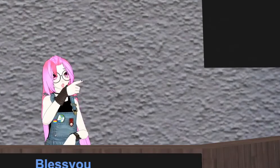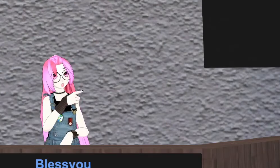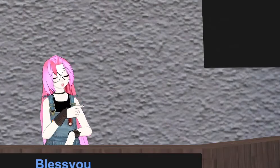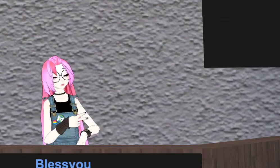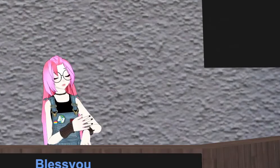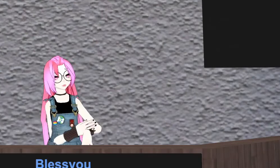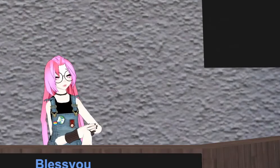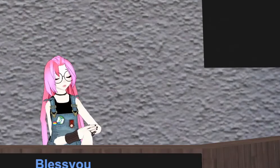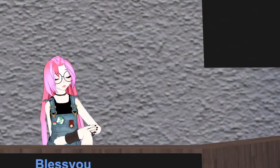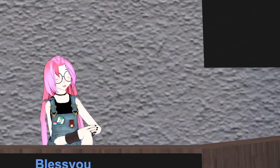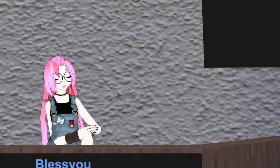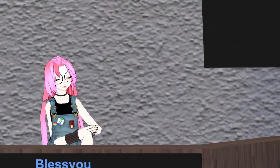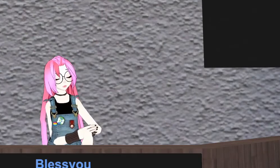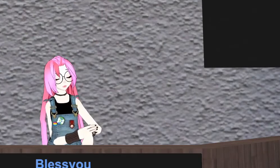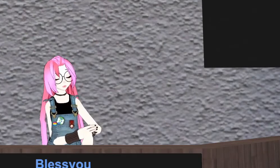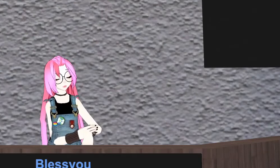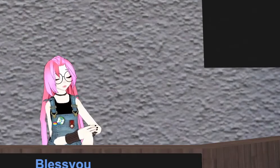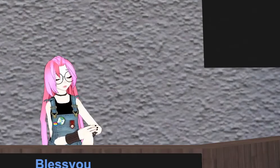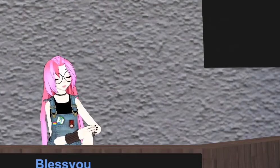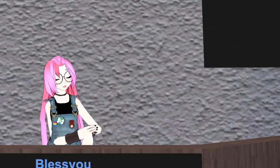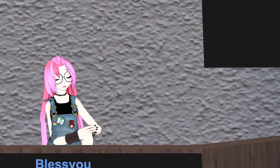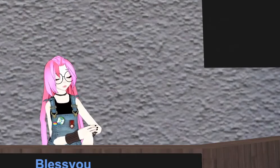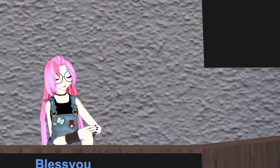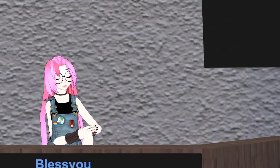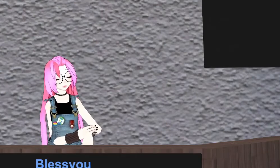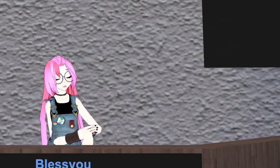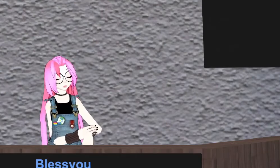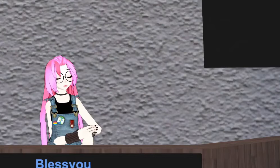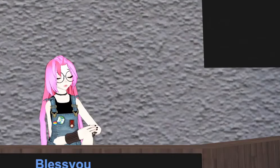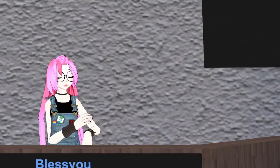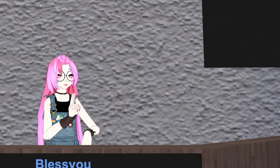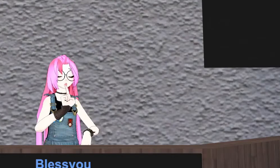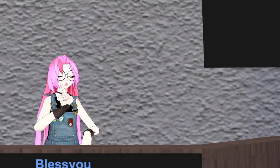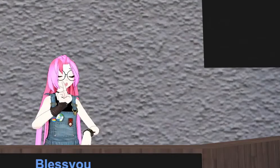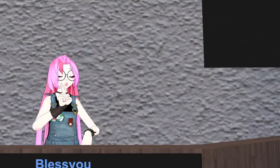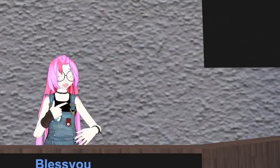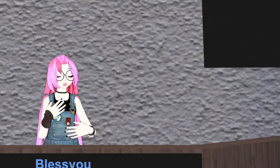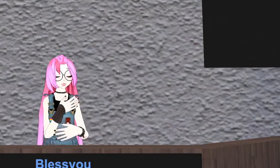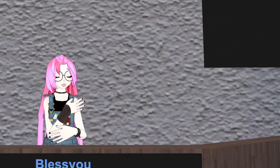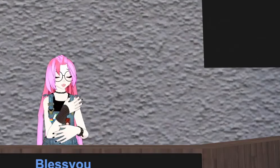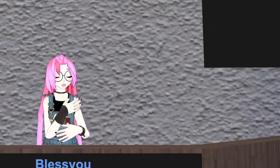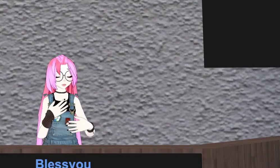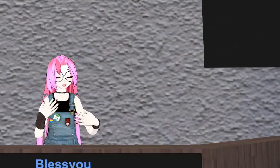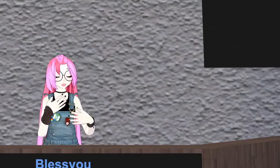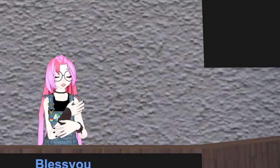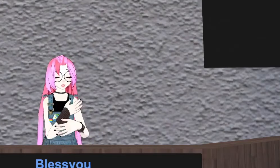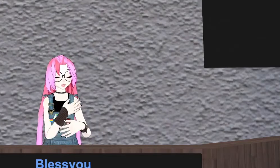Extra? Could this be another sign for anxiety, or is this more like anxious? So this is scared. This is scared.